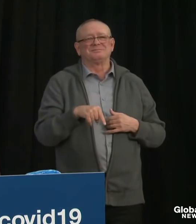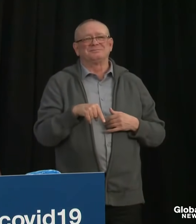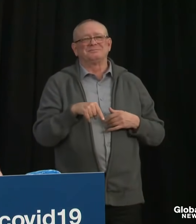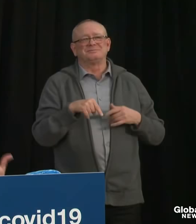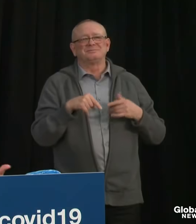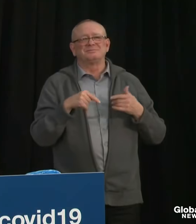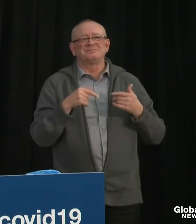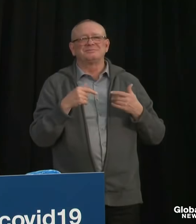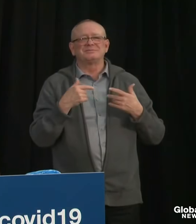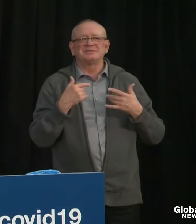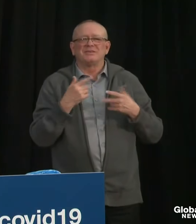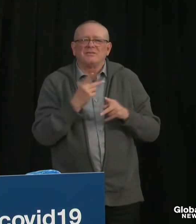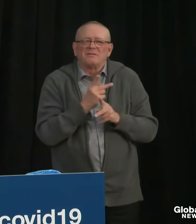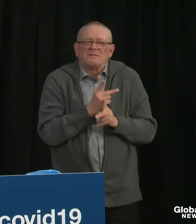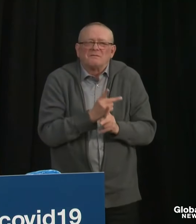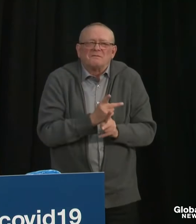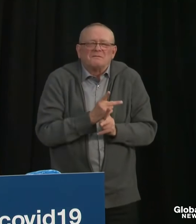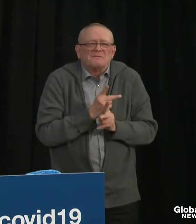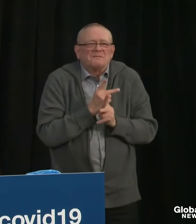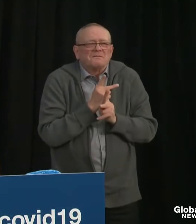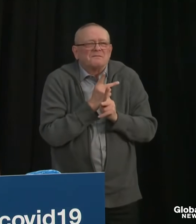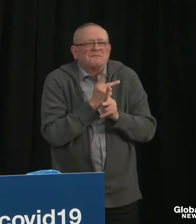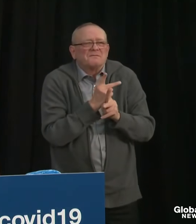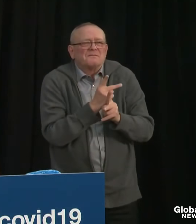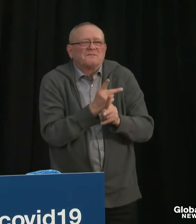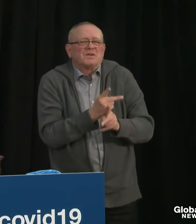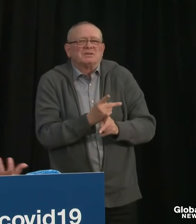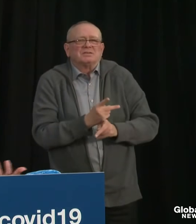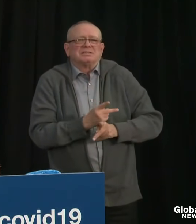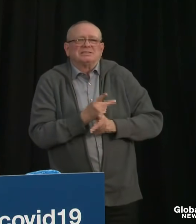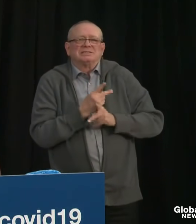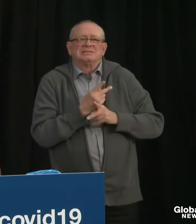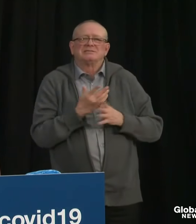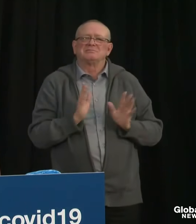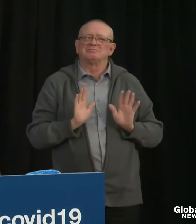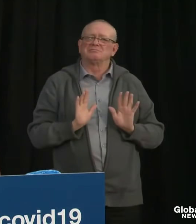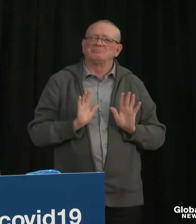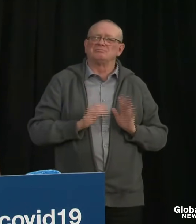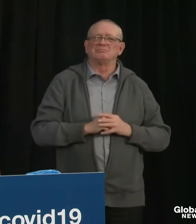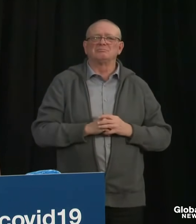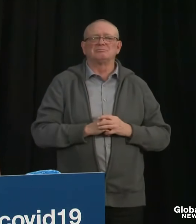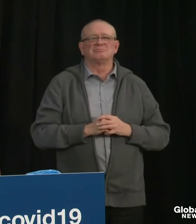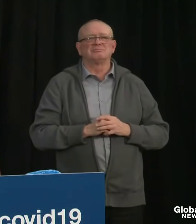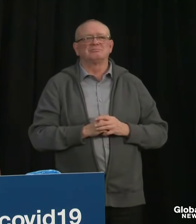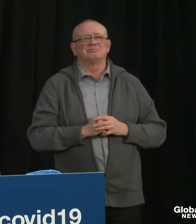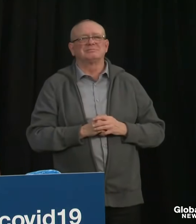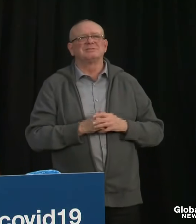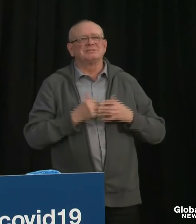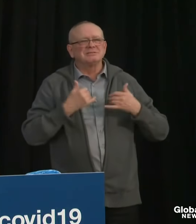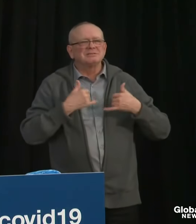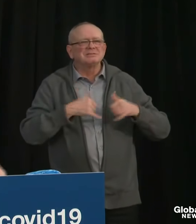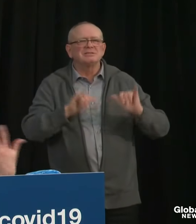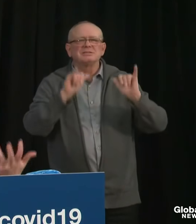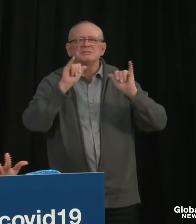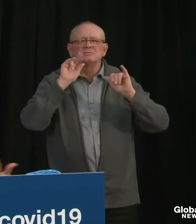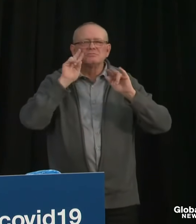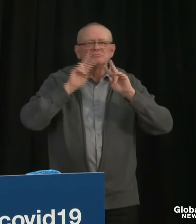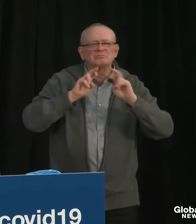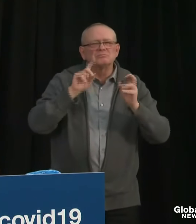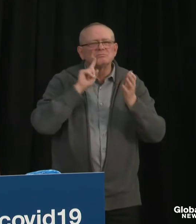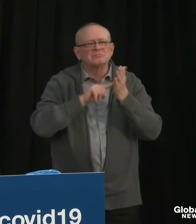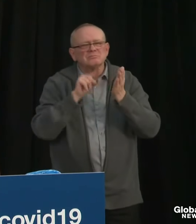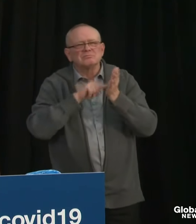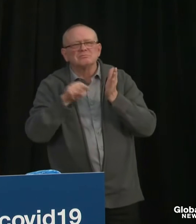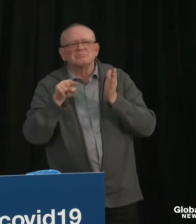look to understand more about this variant and what it means. You may recall that in the summer there was identification of a variant, and some similar